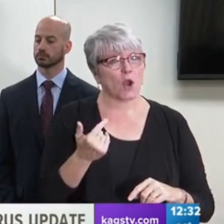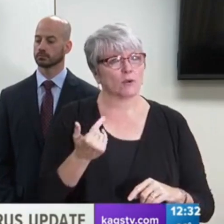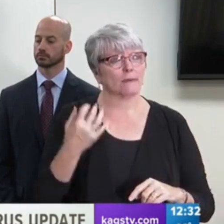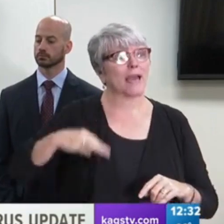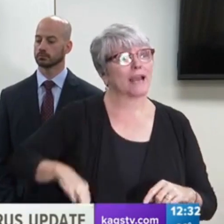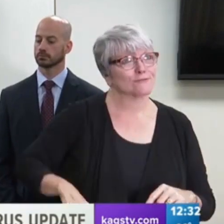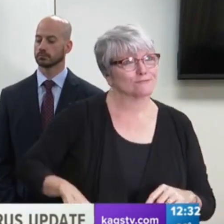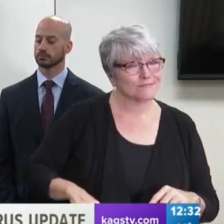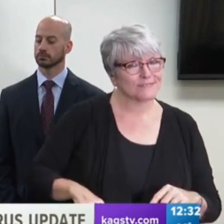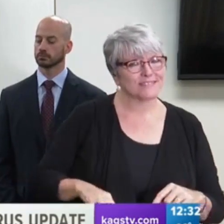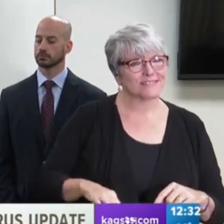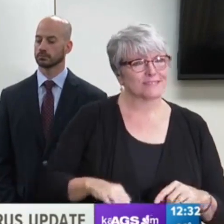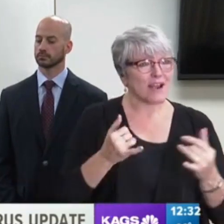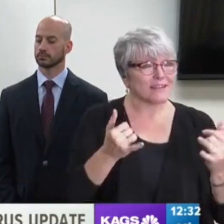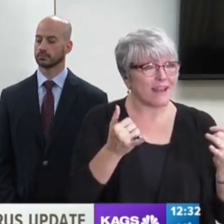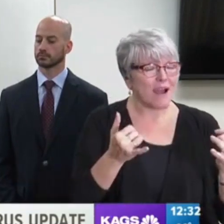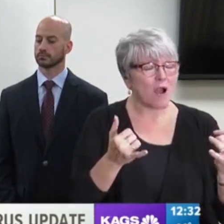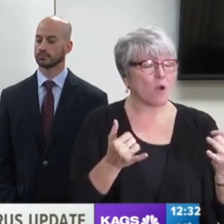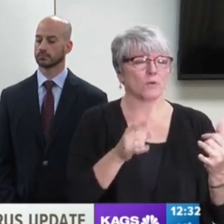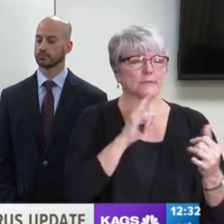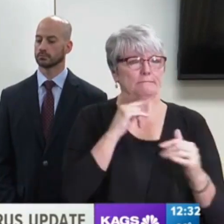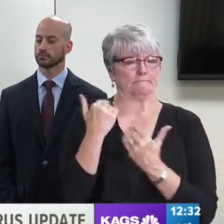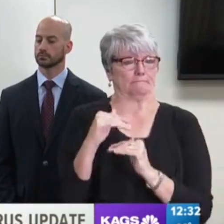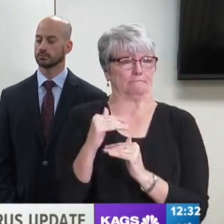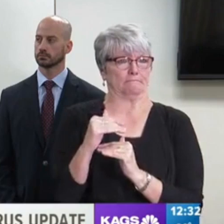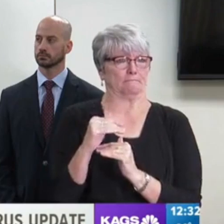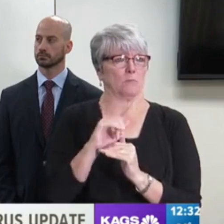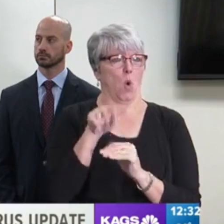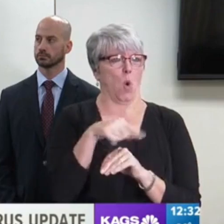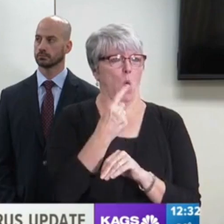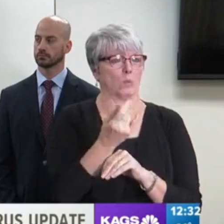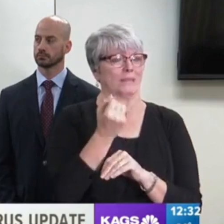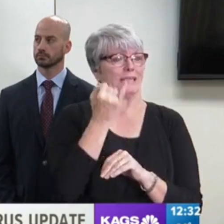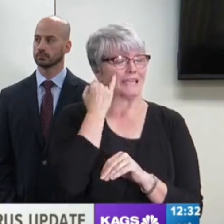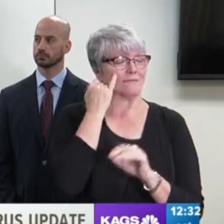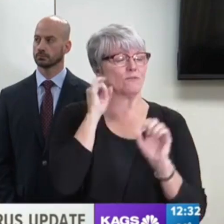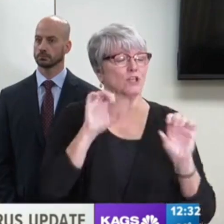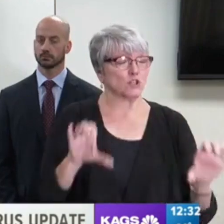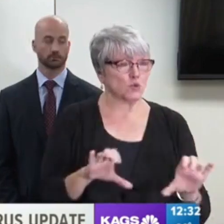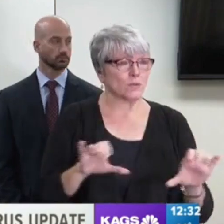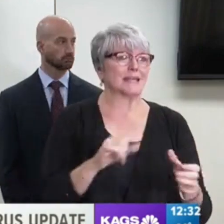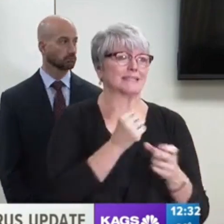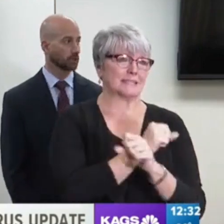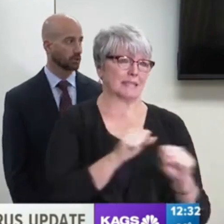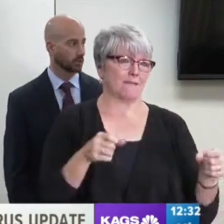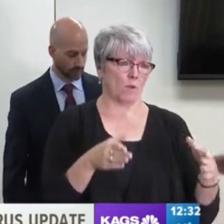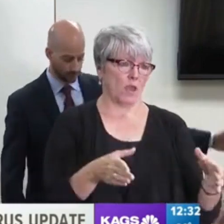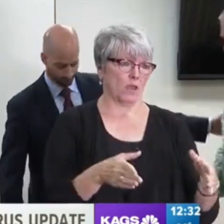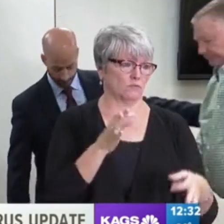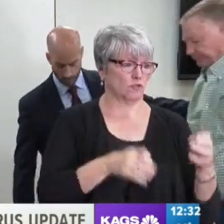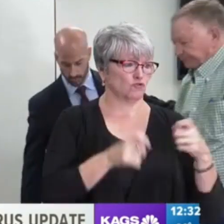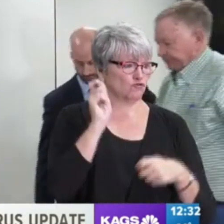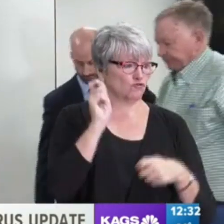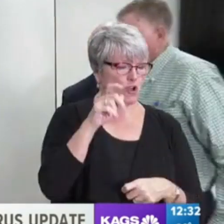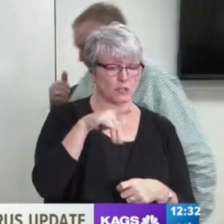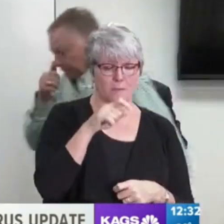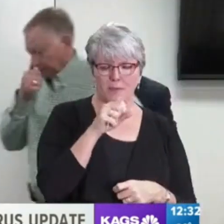bonuses in this time, we are only doing if we can safely do so. Judge Peters?